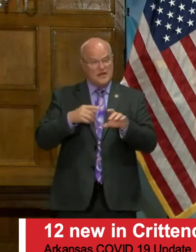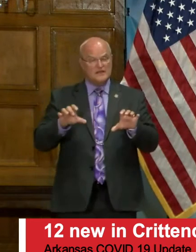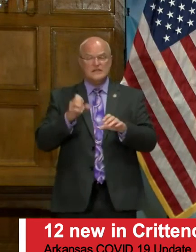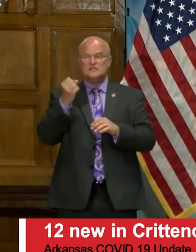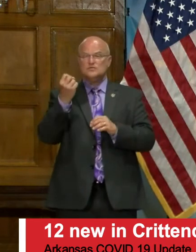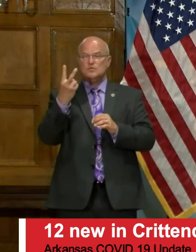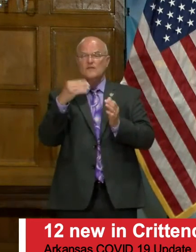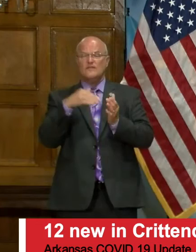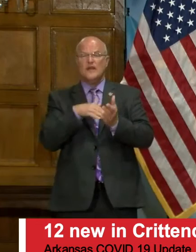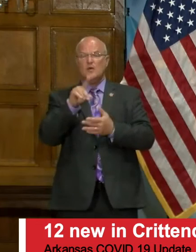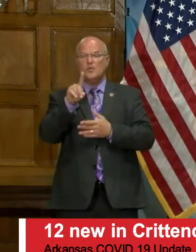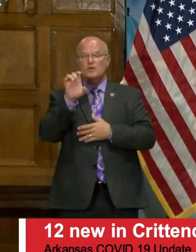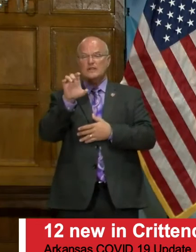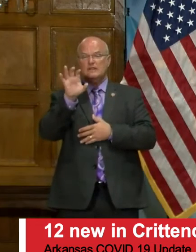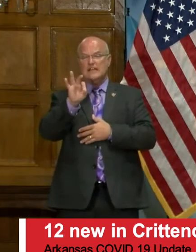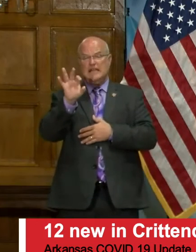done